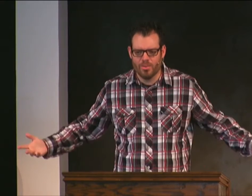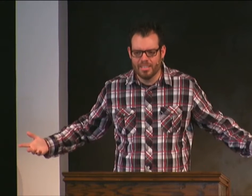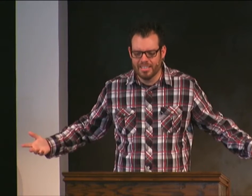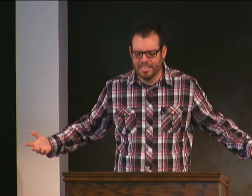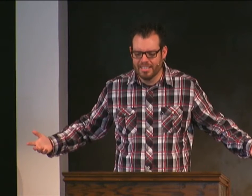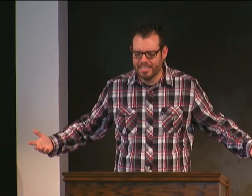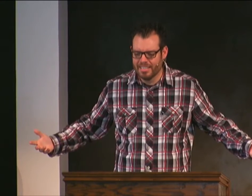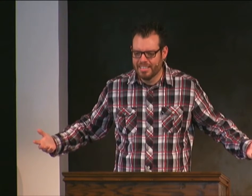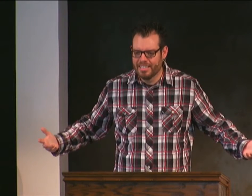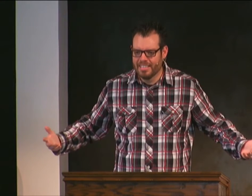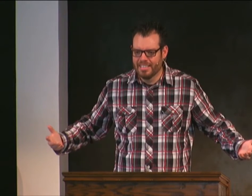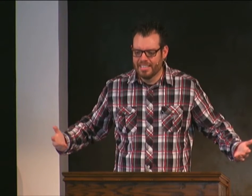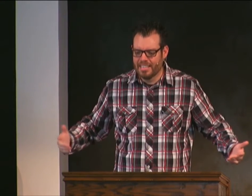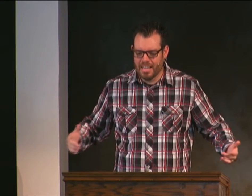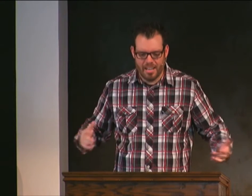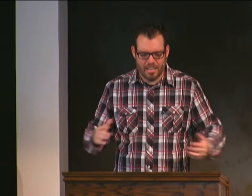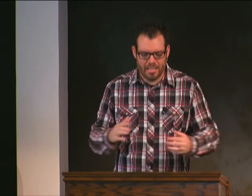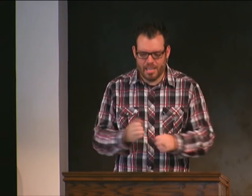go.